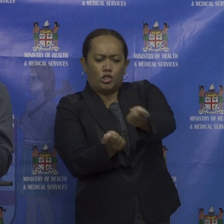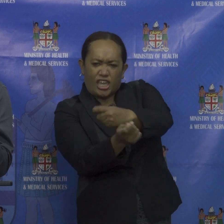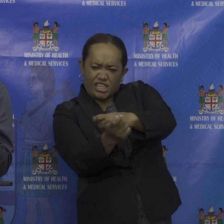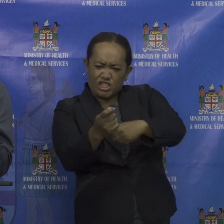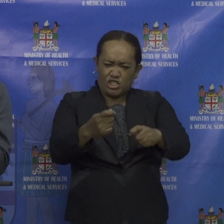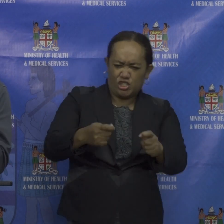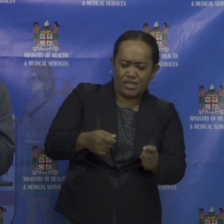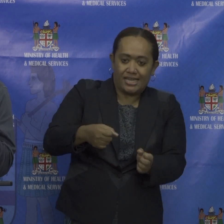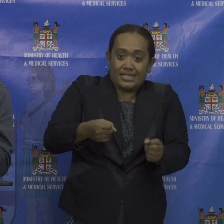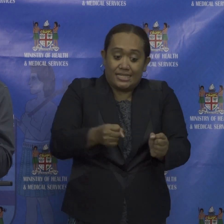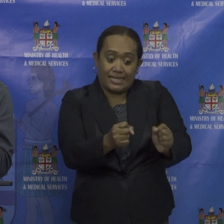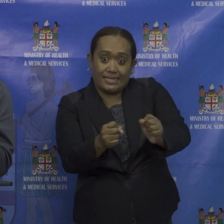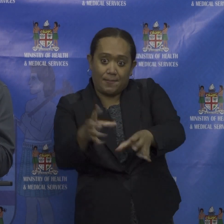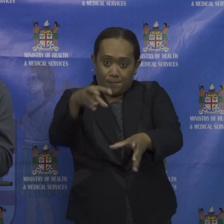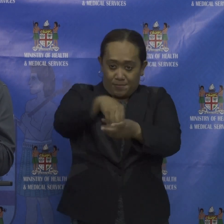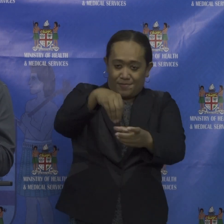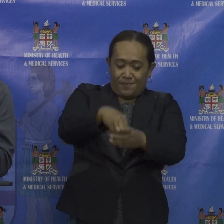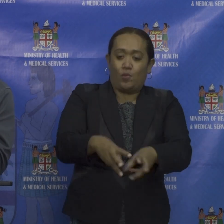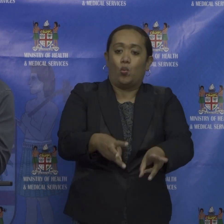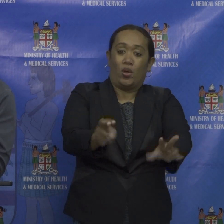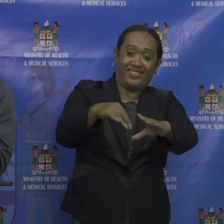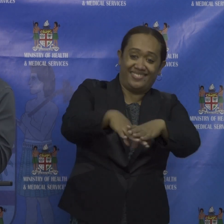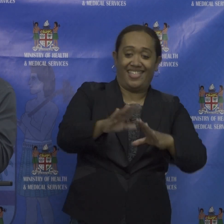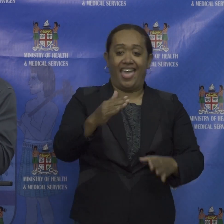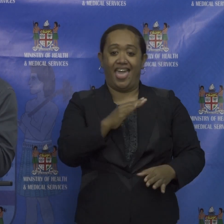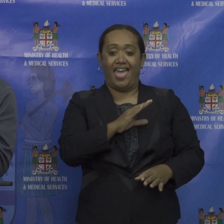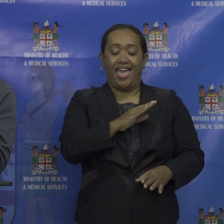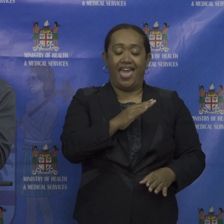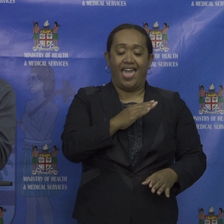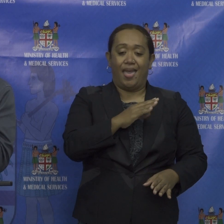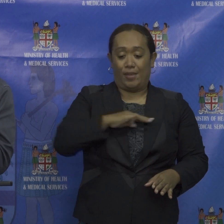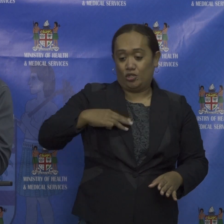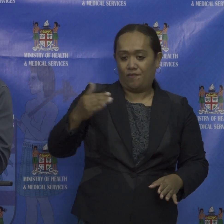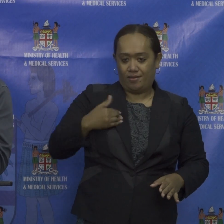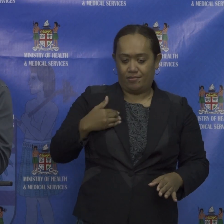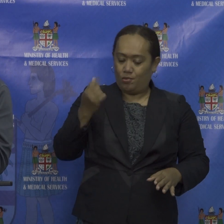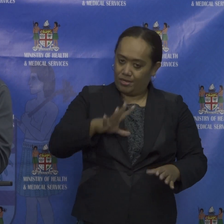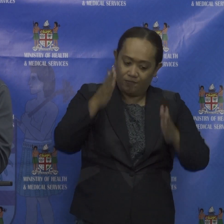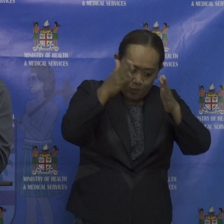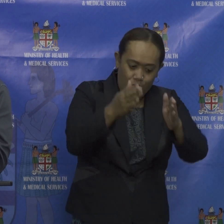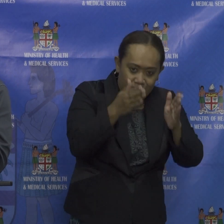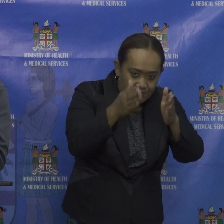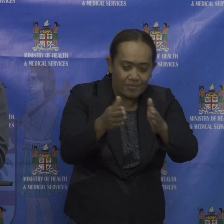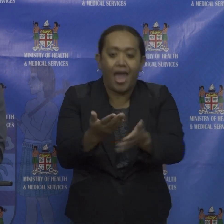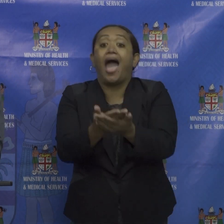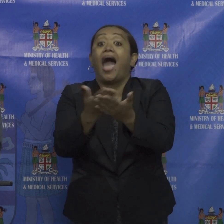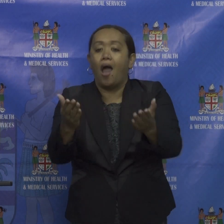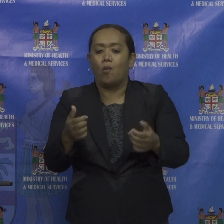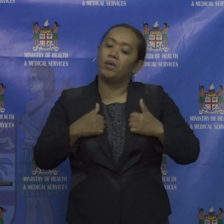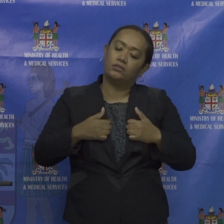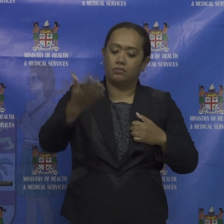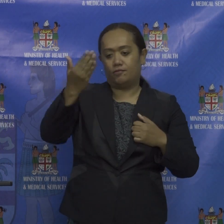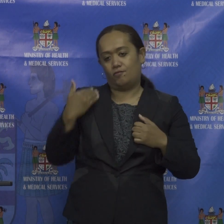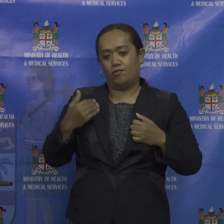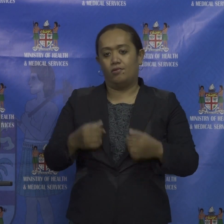capacity. This was in preparation for the possibility of this particular scenario. Knowing that this scenario